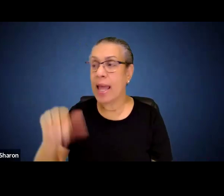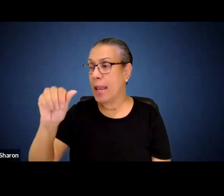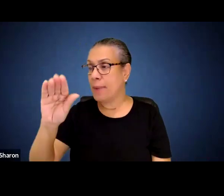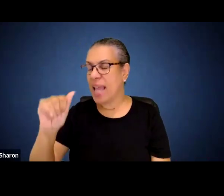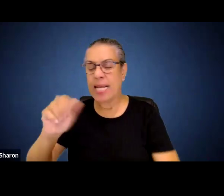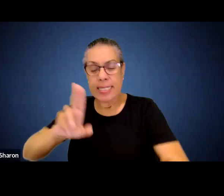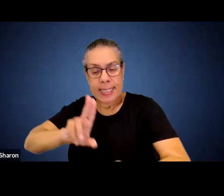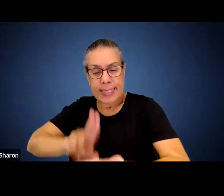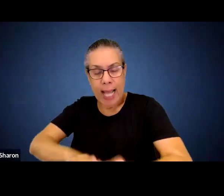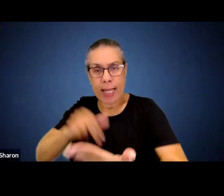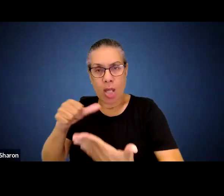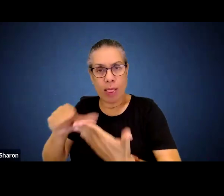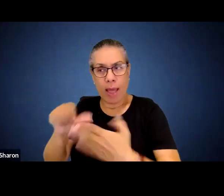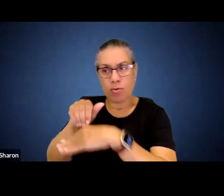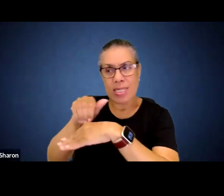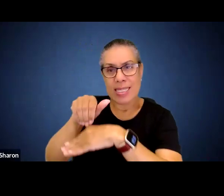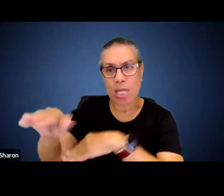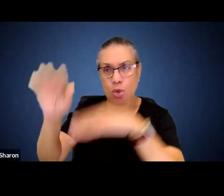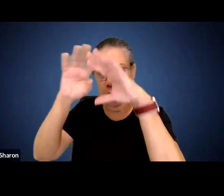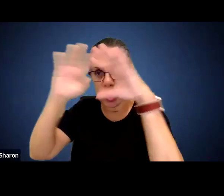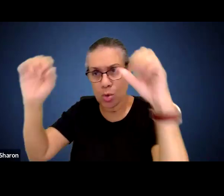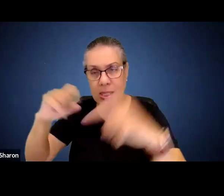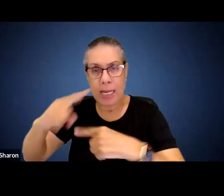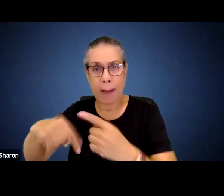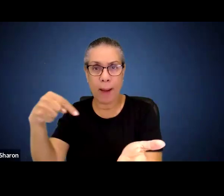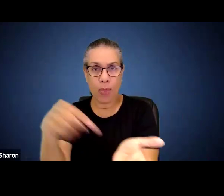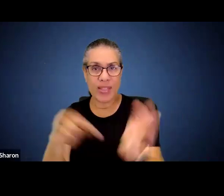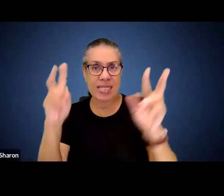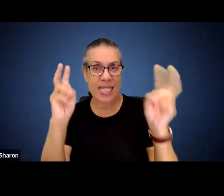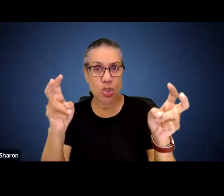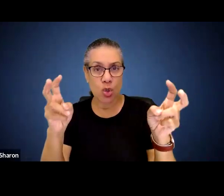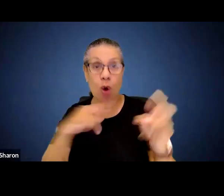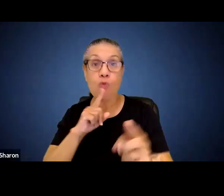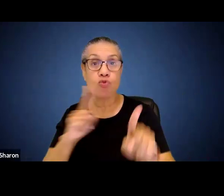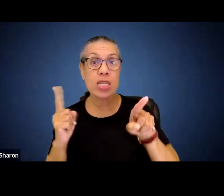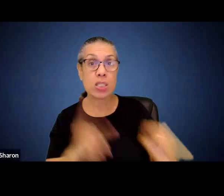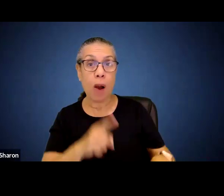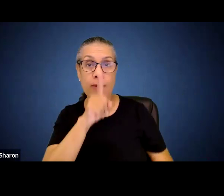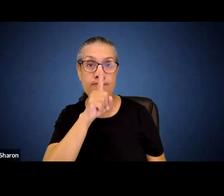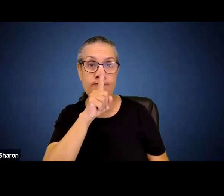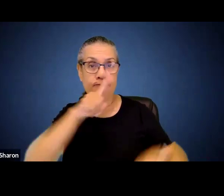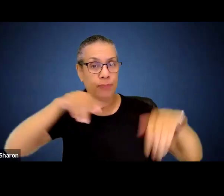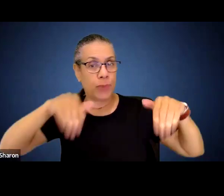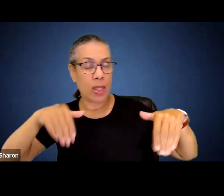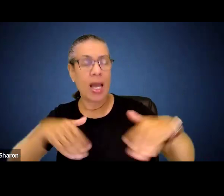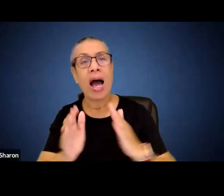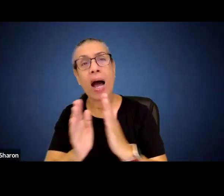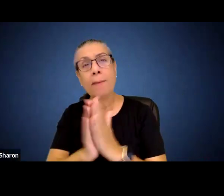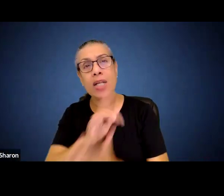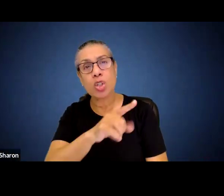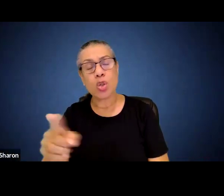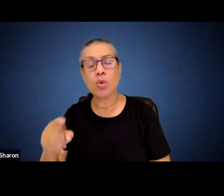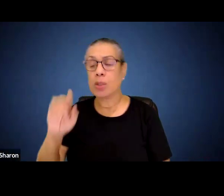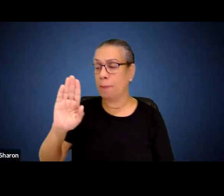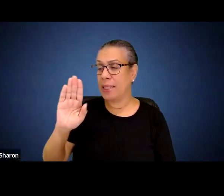that was sent to the school committee and the superintendent about this issue, and a response has still not been given. Boston School Committee, I urge you to meet the BTU's